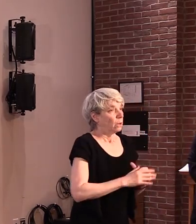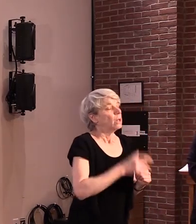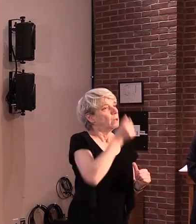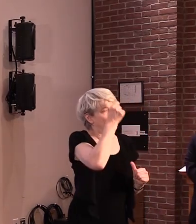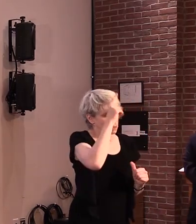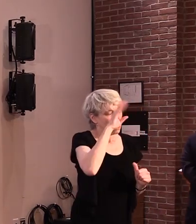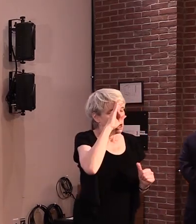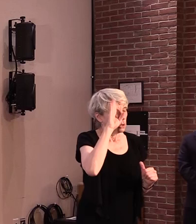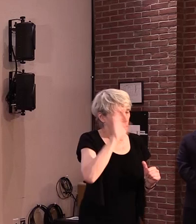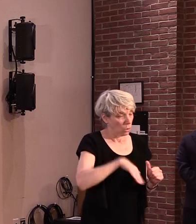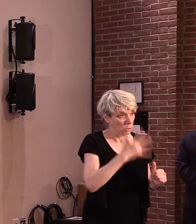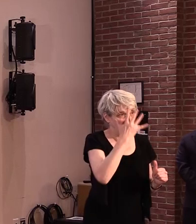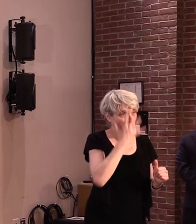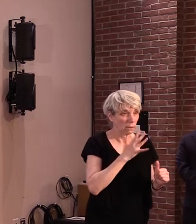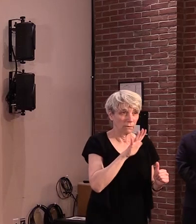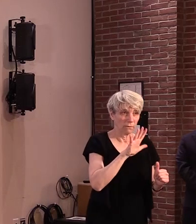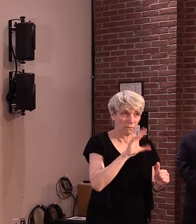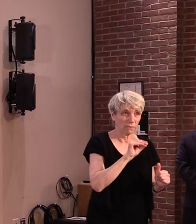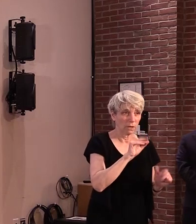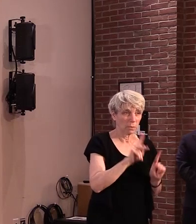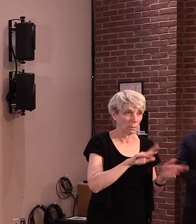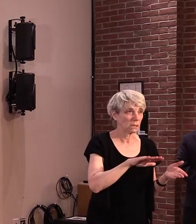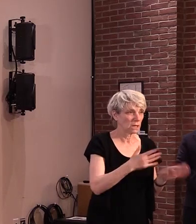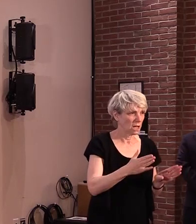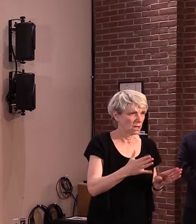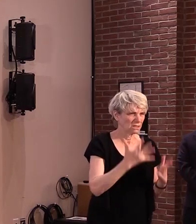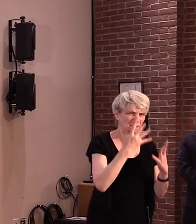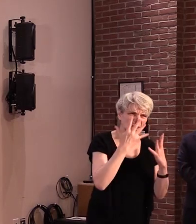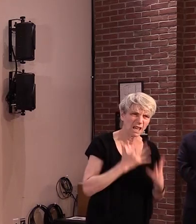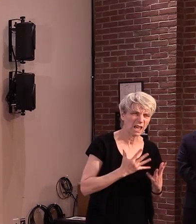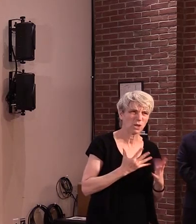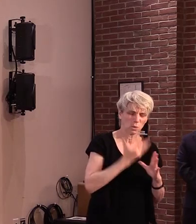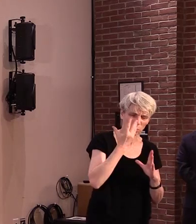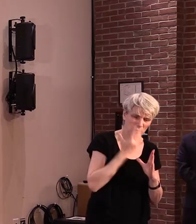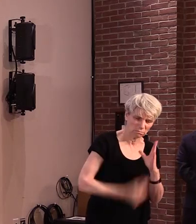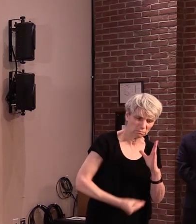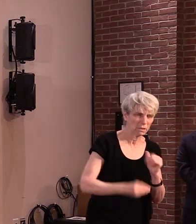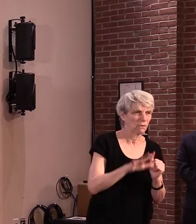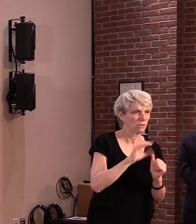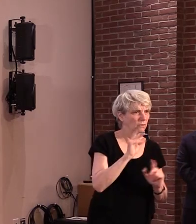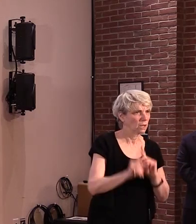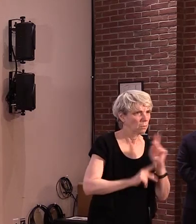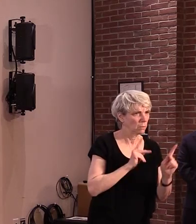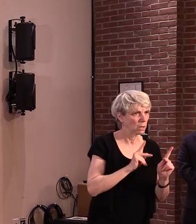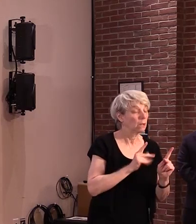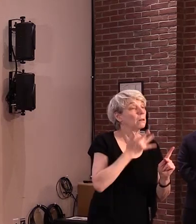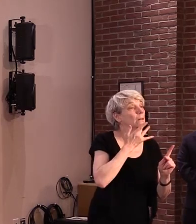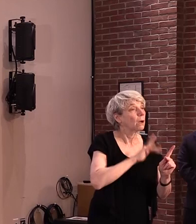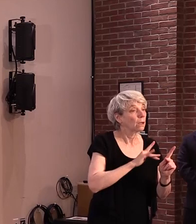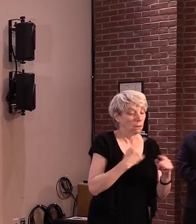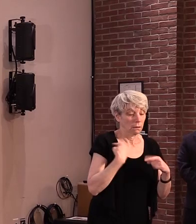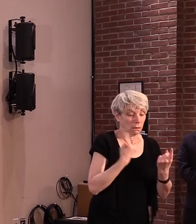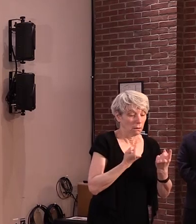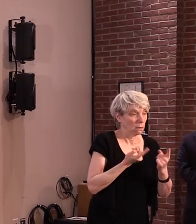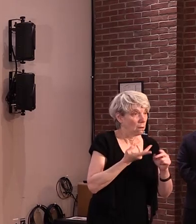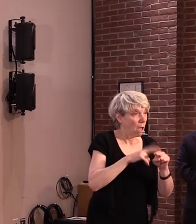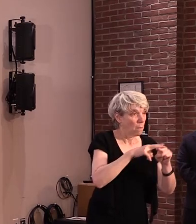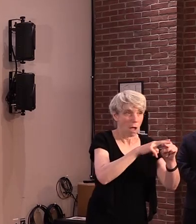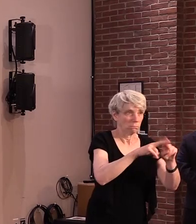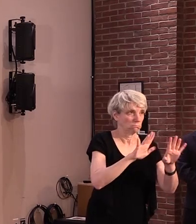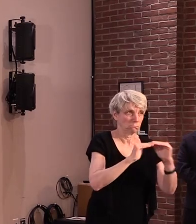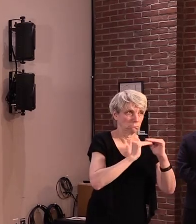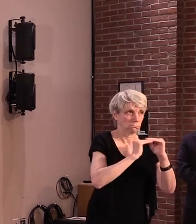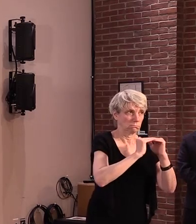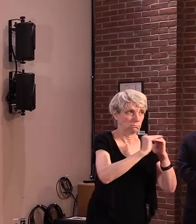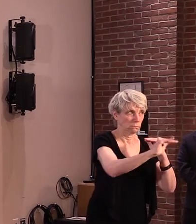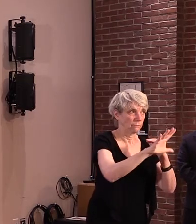deaths, tragic as they are, we have not seen an increase in that number recently. I have to remind everybody,